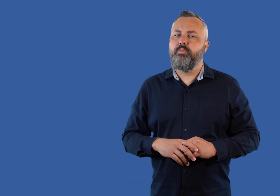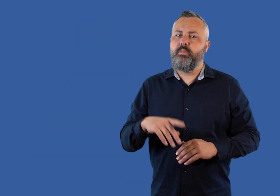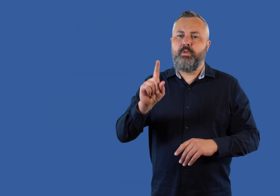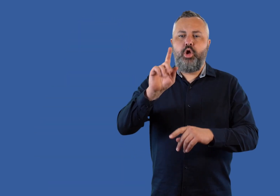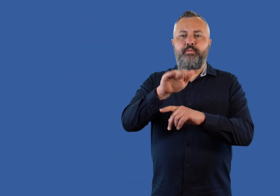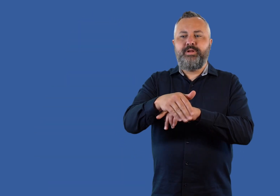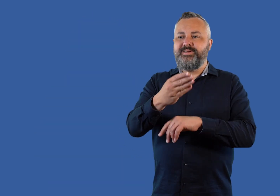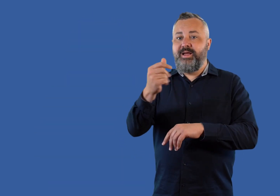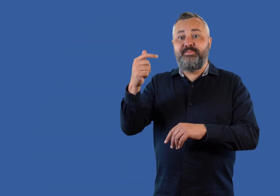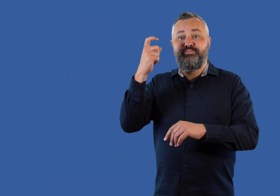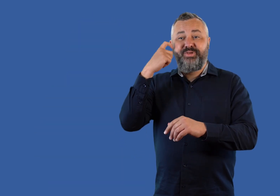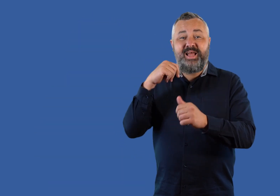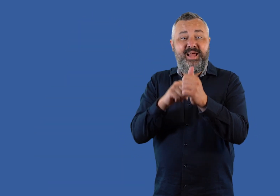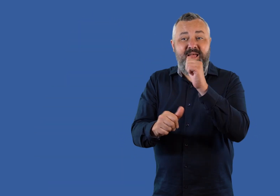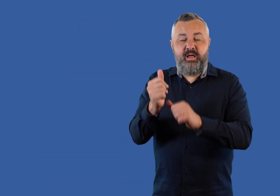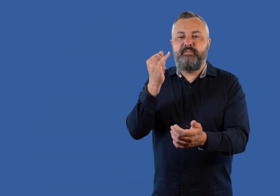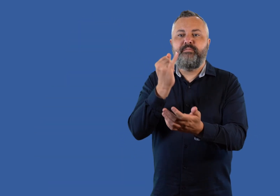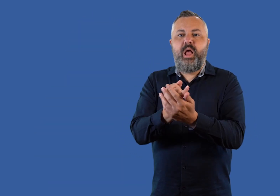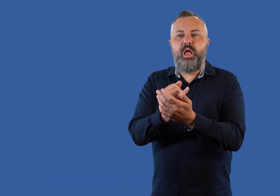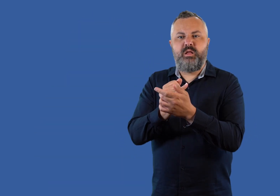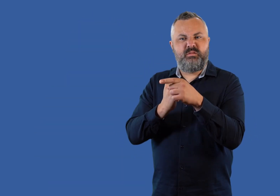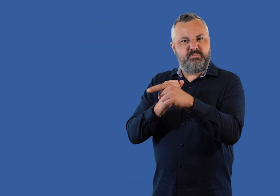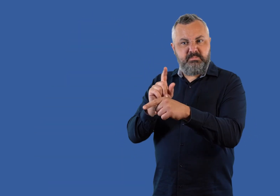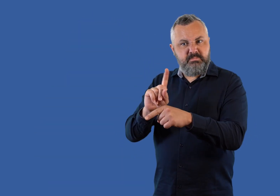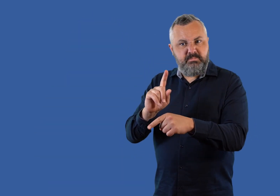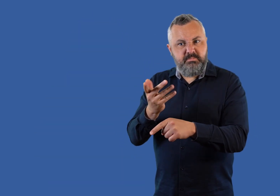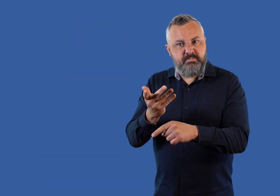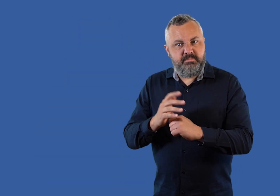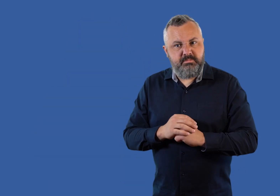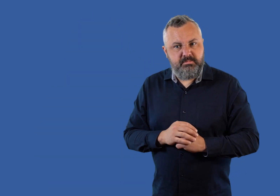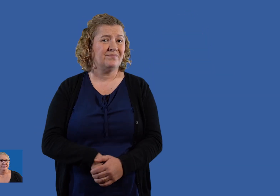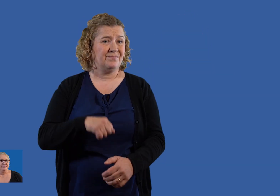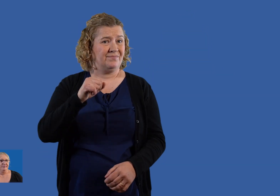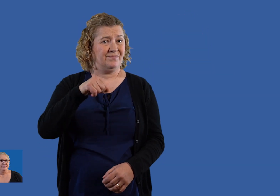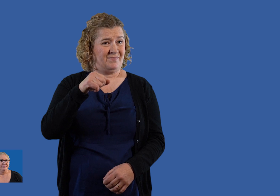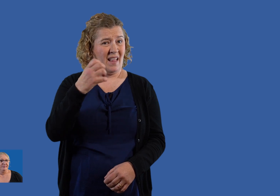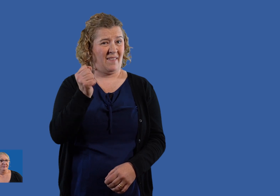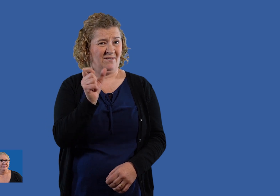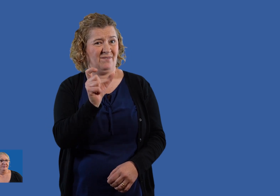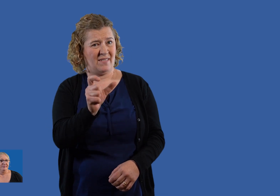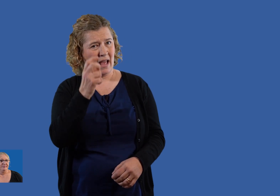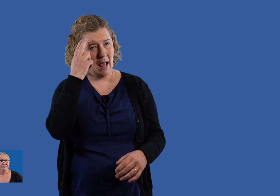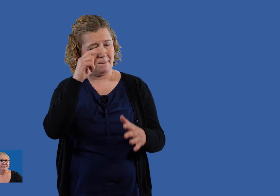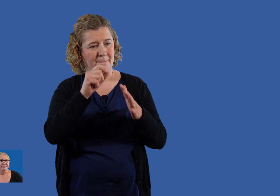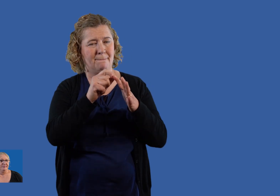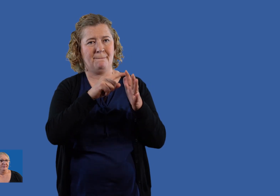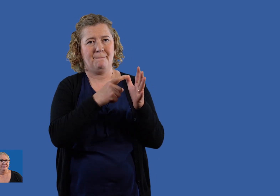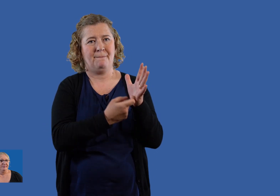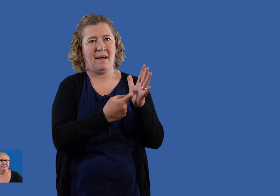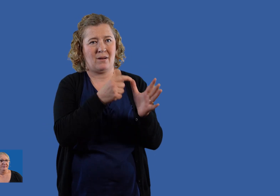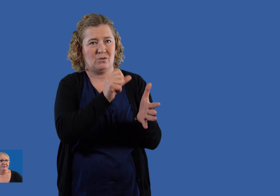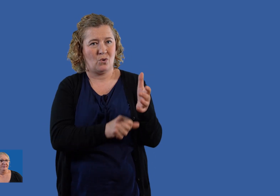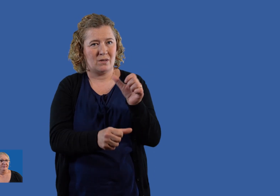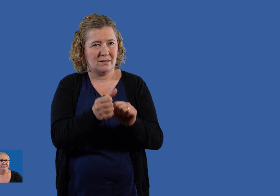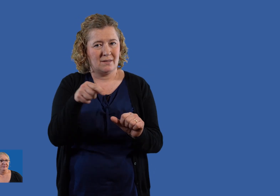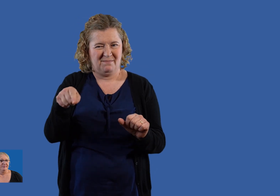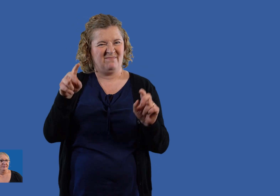What about those people who try to suicide and fail? Yeah, this is called para-suicide, and